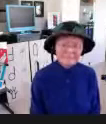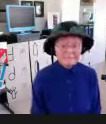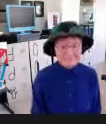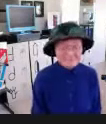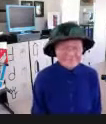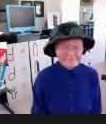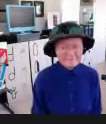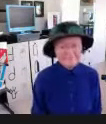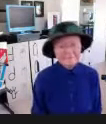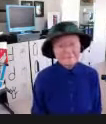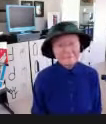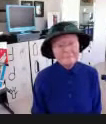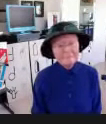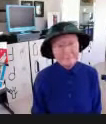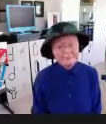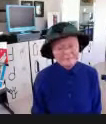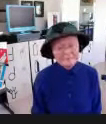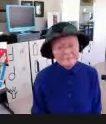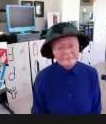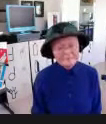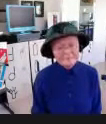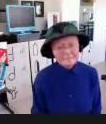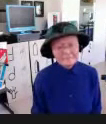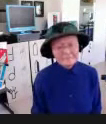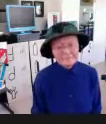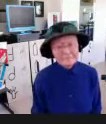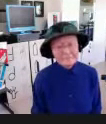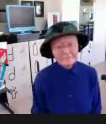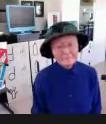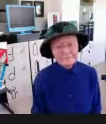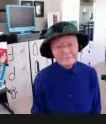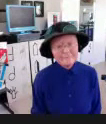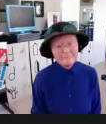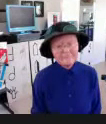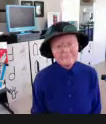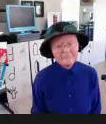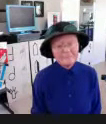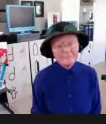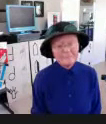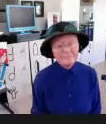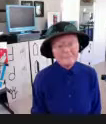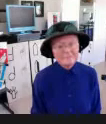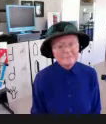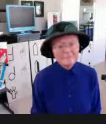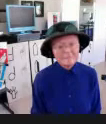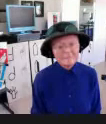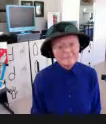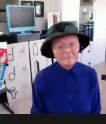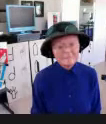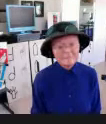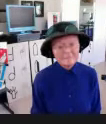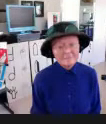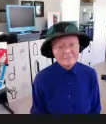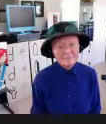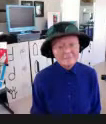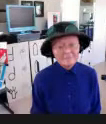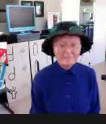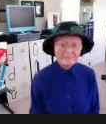a couple others. Then we have time notions like older and younger, year, month,